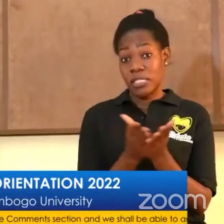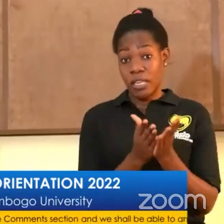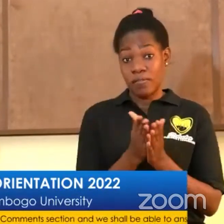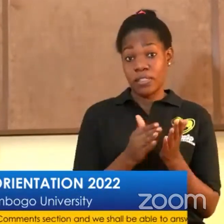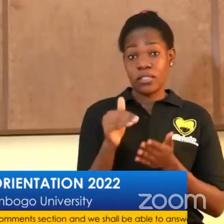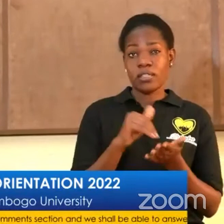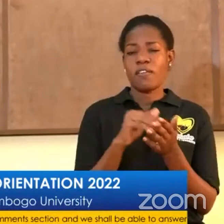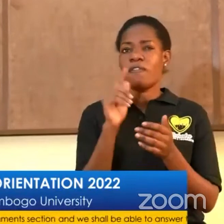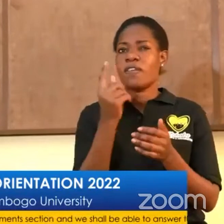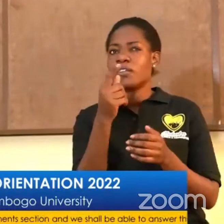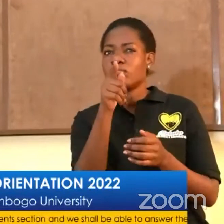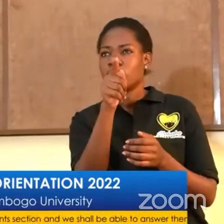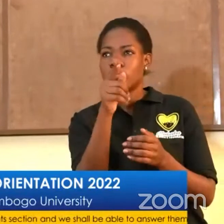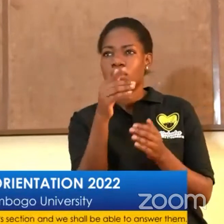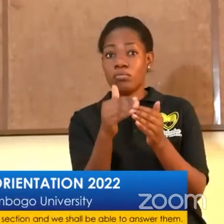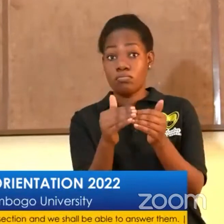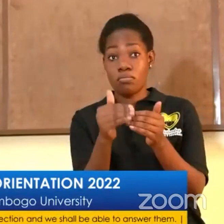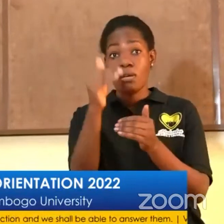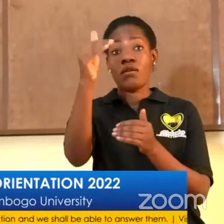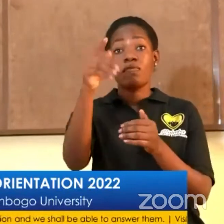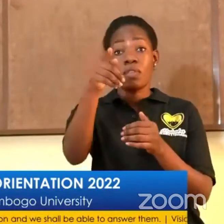center is just above you here.